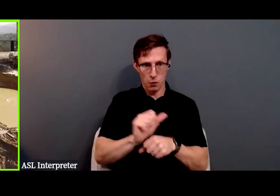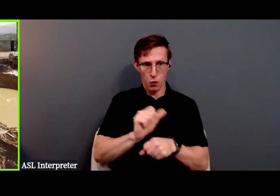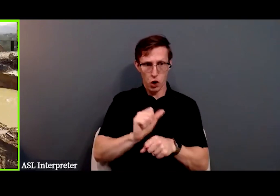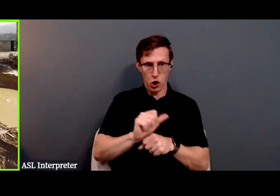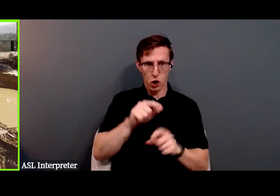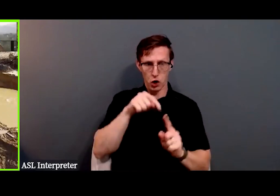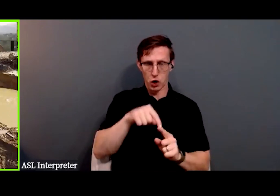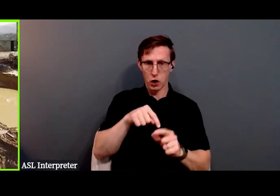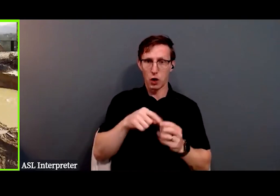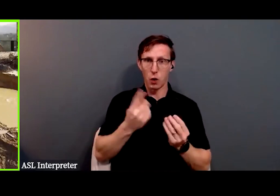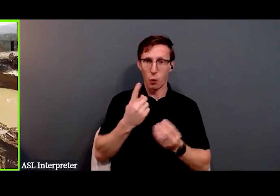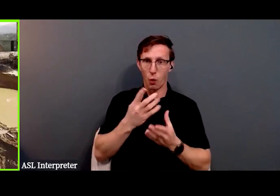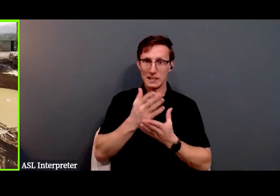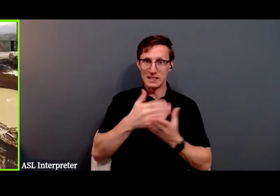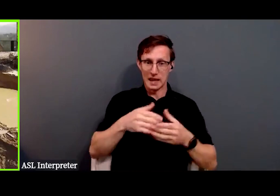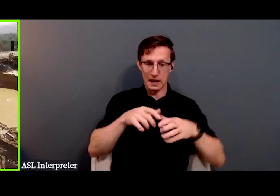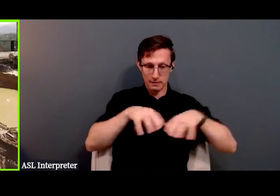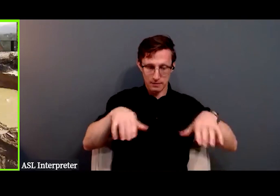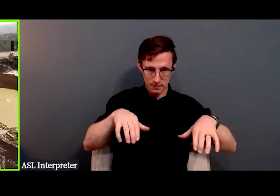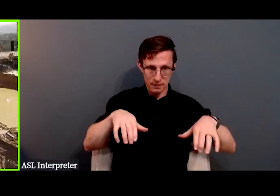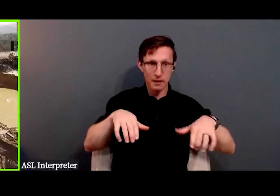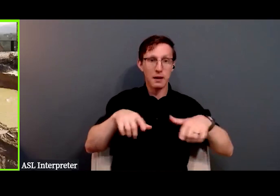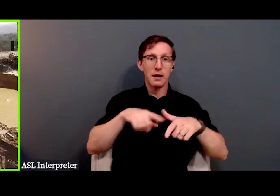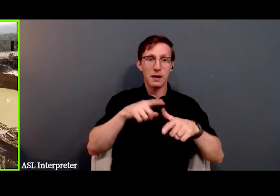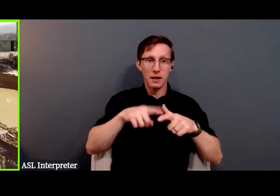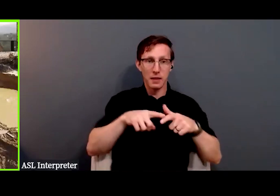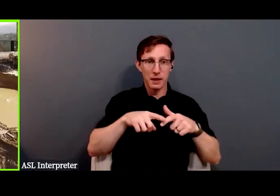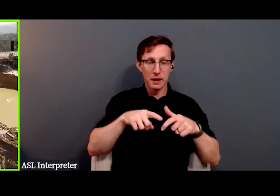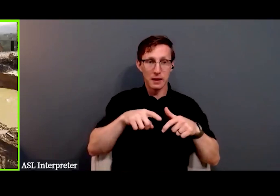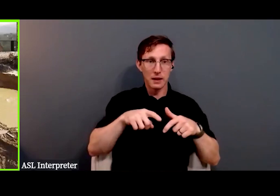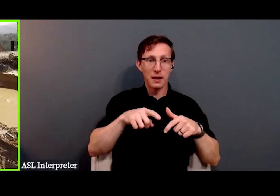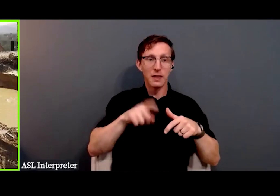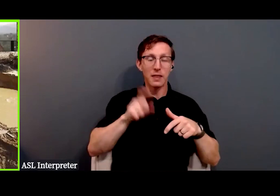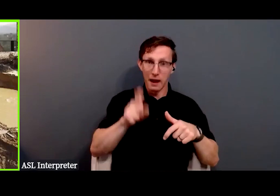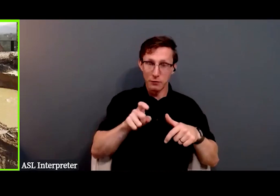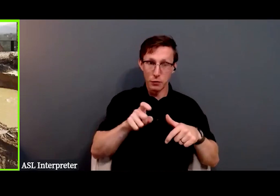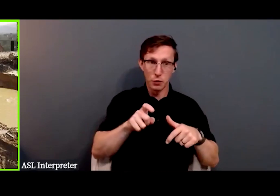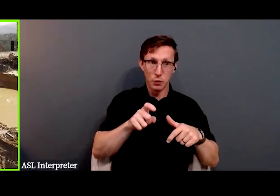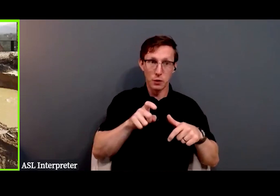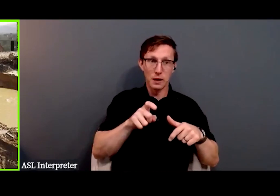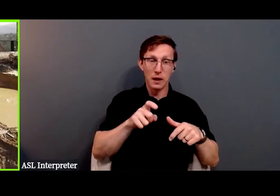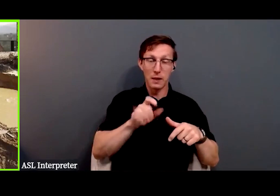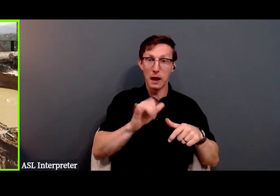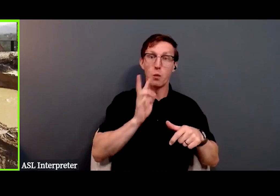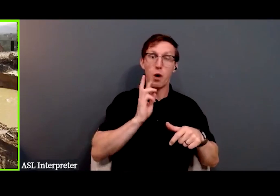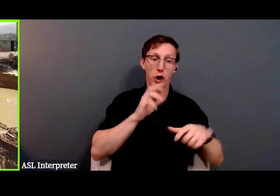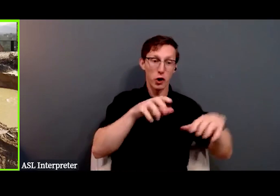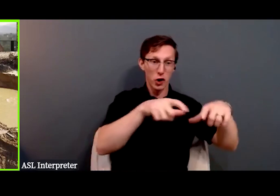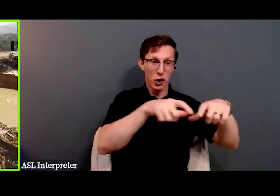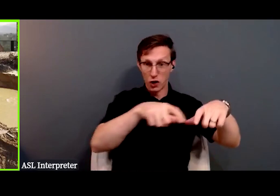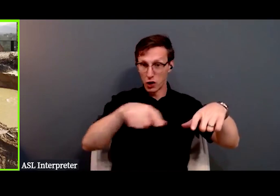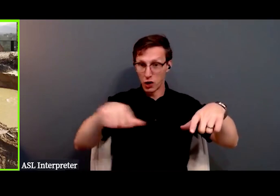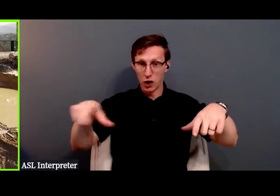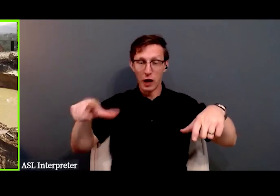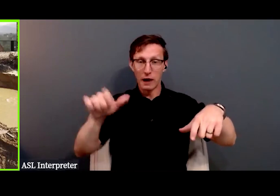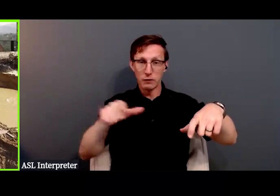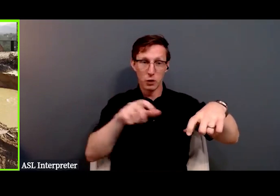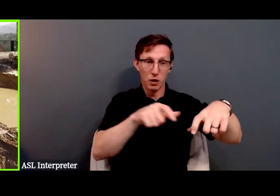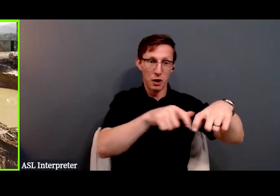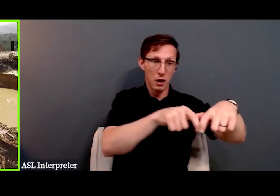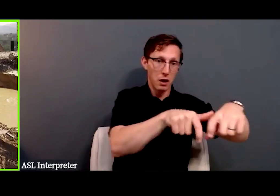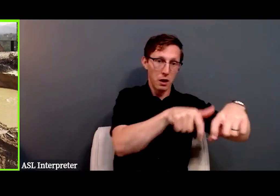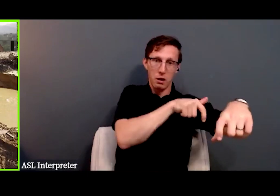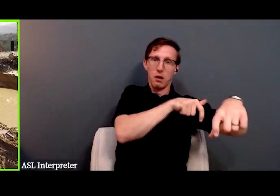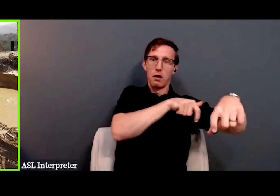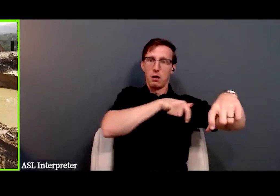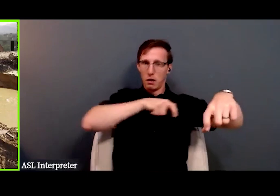install shorings and have to divert the water that exists there. So we have to have dry areas to be able to install this pipe. So you can see